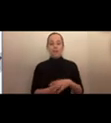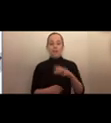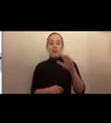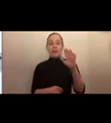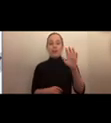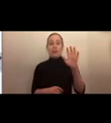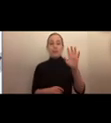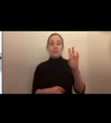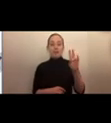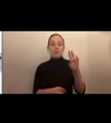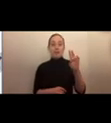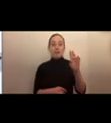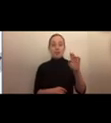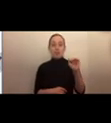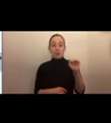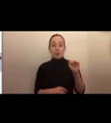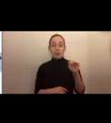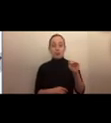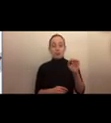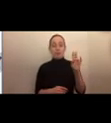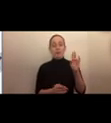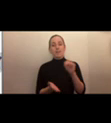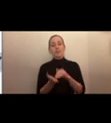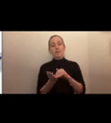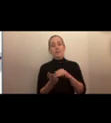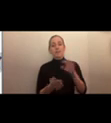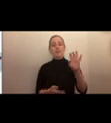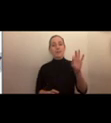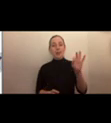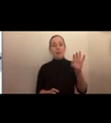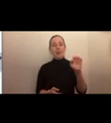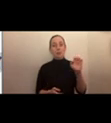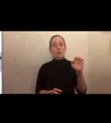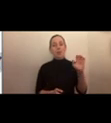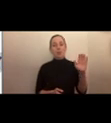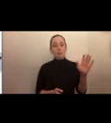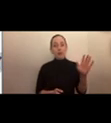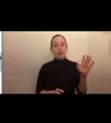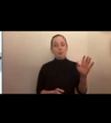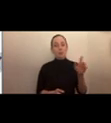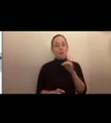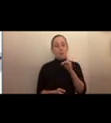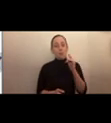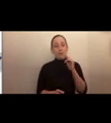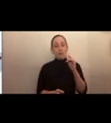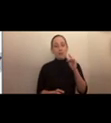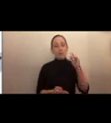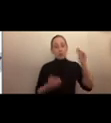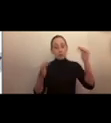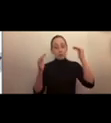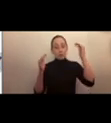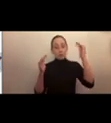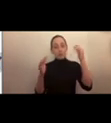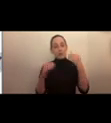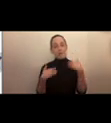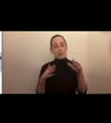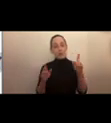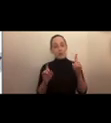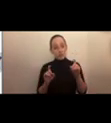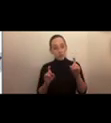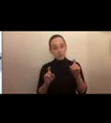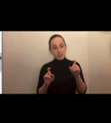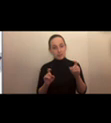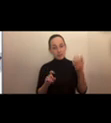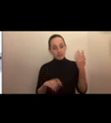Depression in deaf adults. 21% of the 7,905 deaf from the previous survey said they often felt